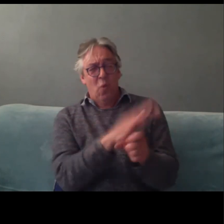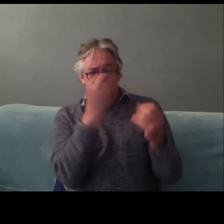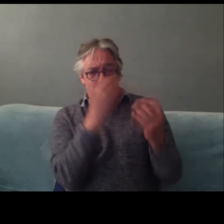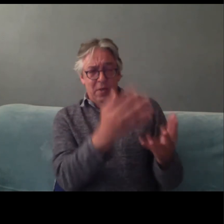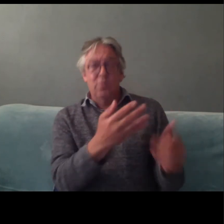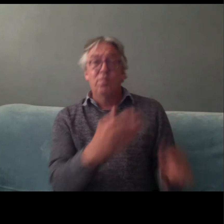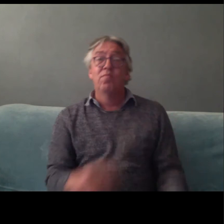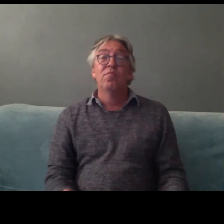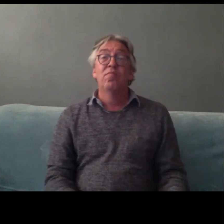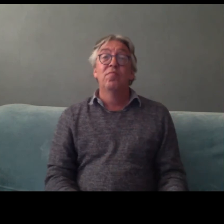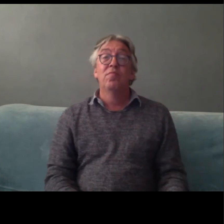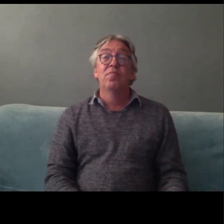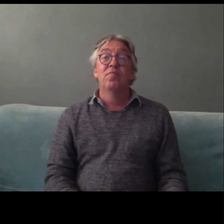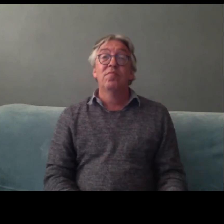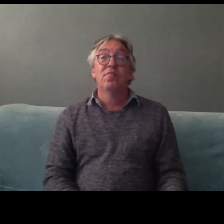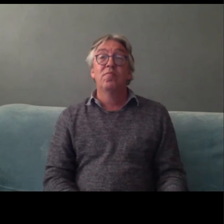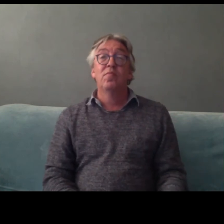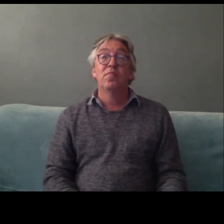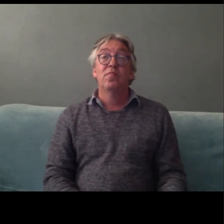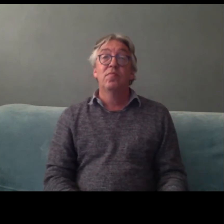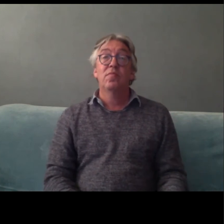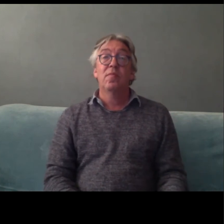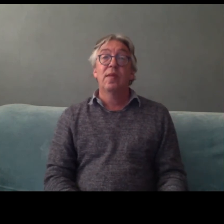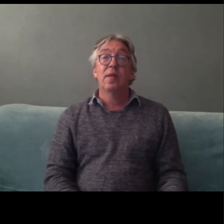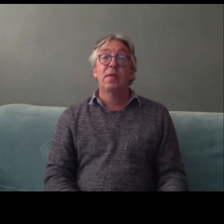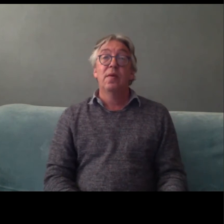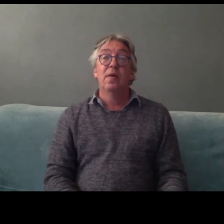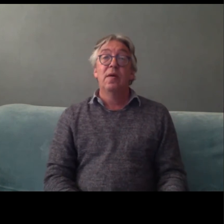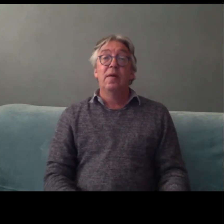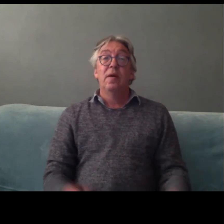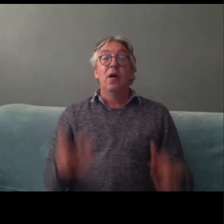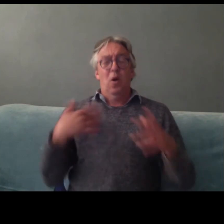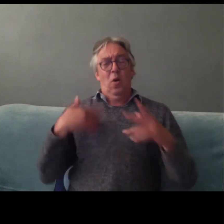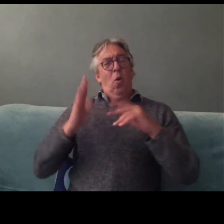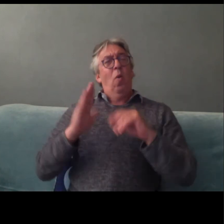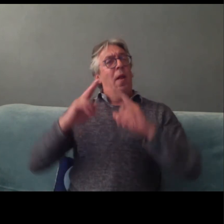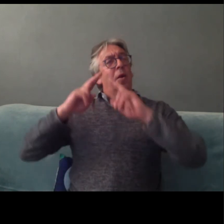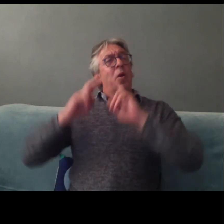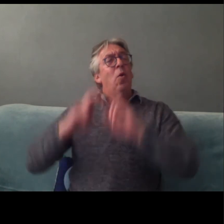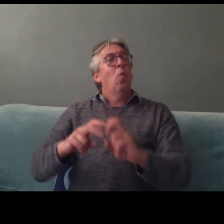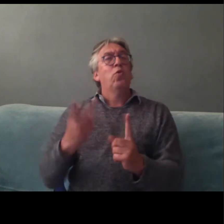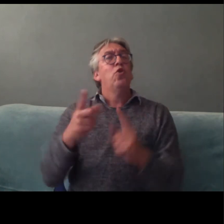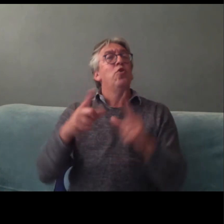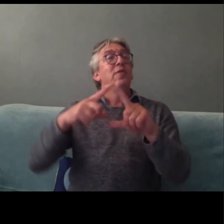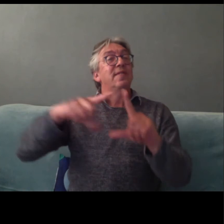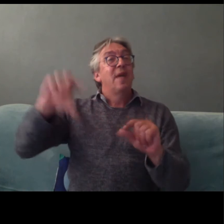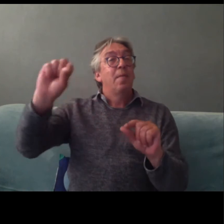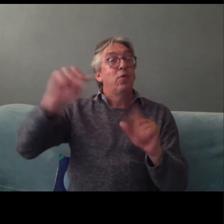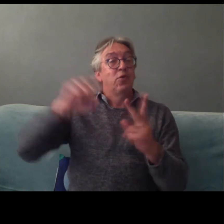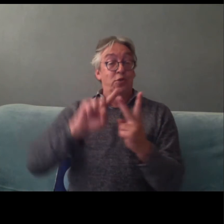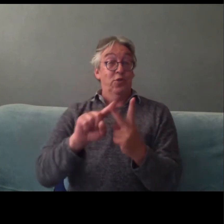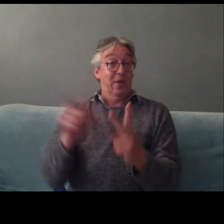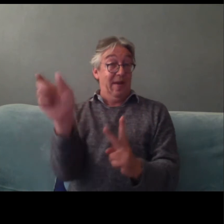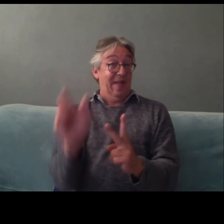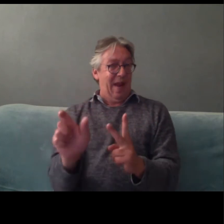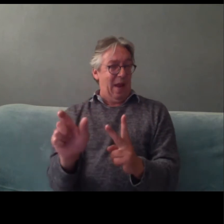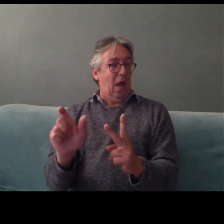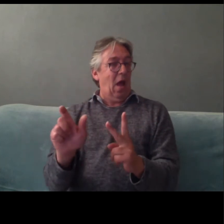to the exploration of the situation in Cyprus and Italy, we will try to reconnect with Gunter, who was having